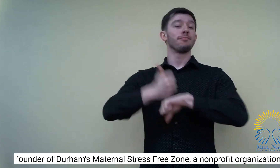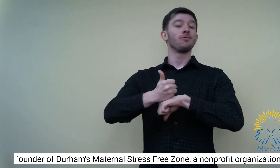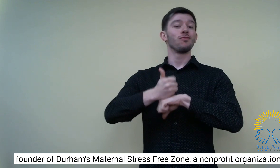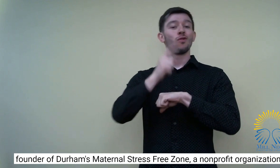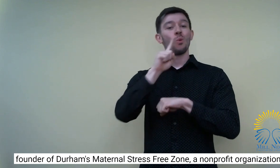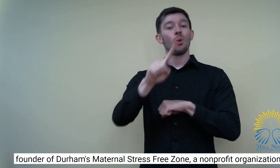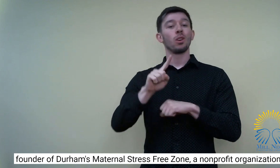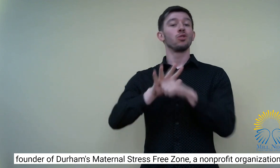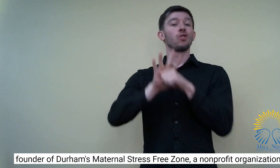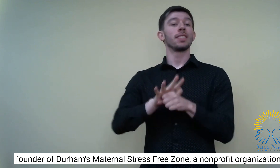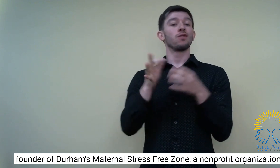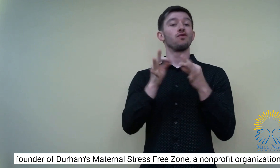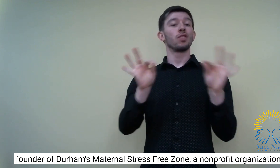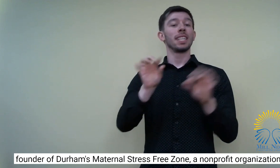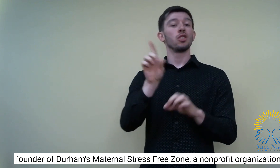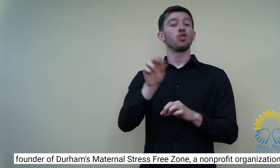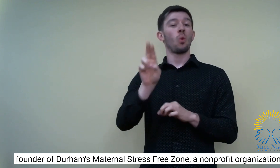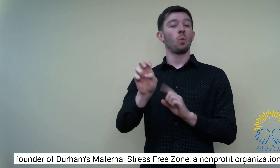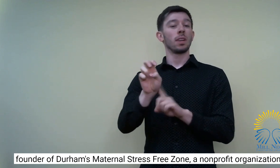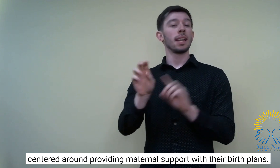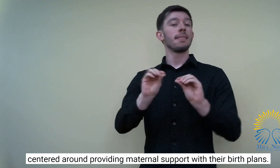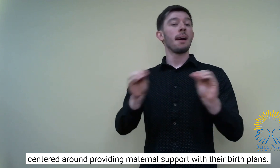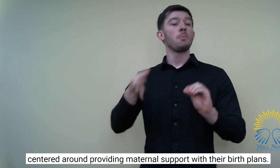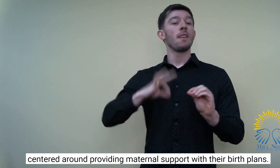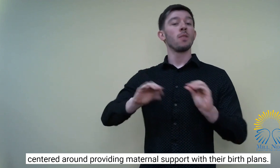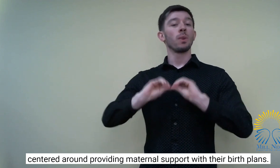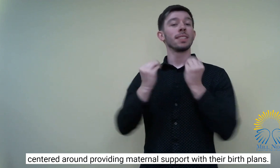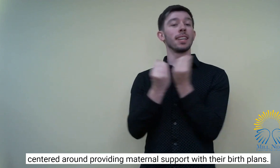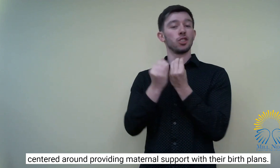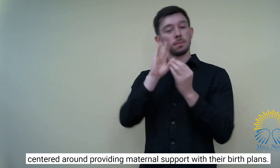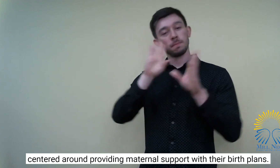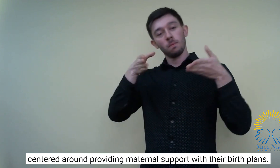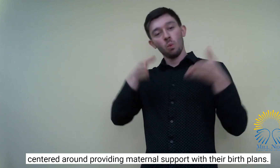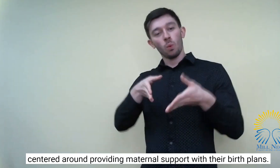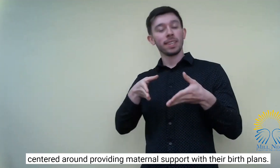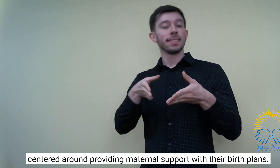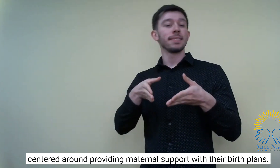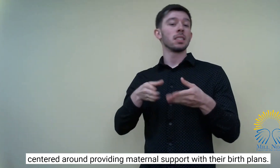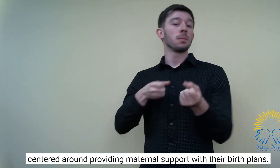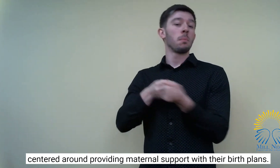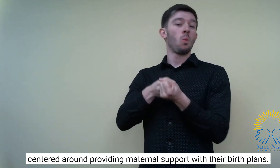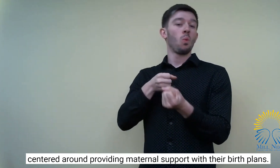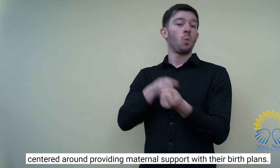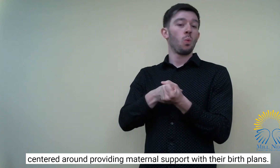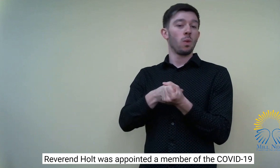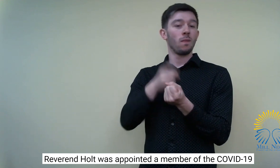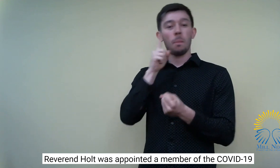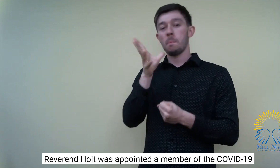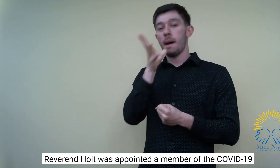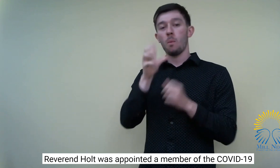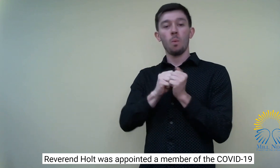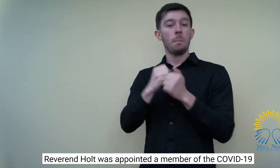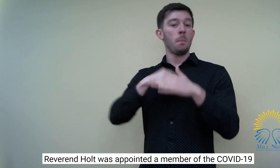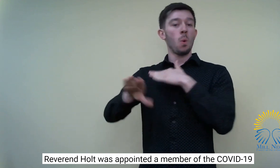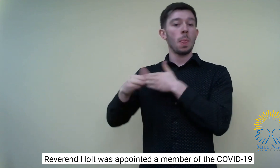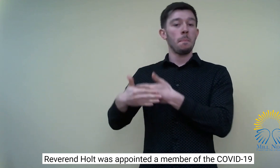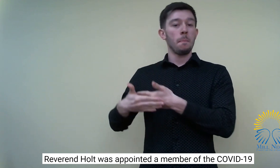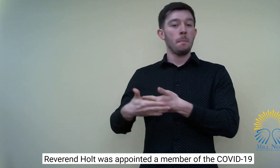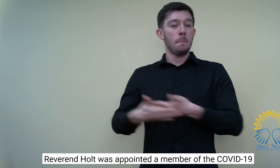Stress-Free Zone, a nonprofit organization centered around providing maternal support with their birth plans. Reverend Holt was appointed a member of the